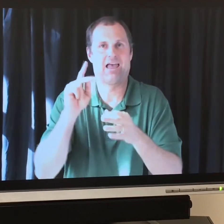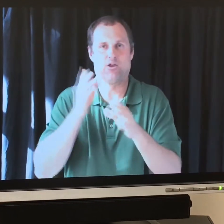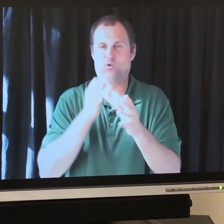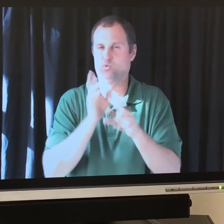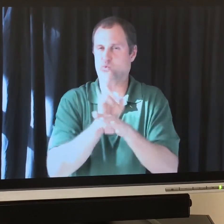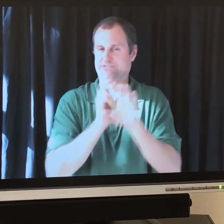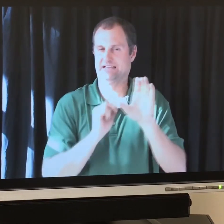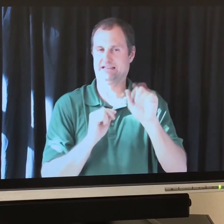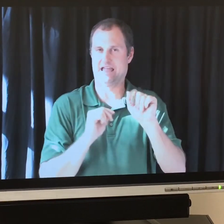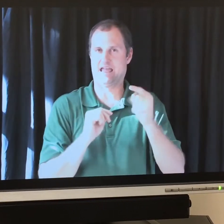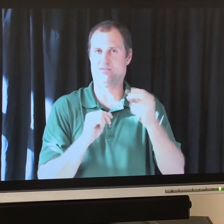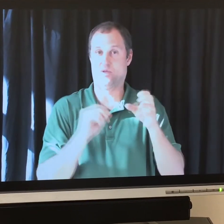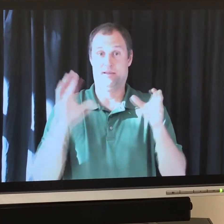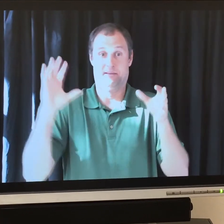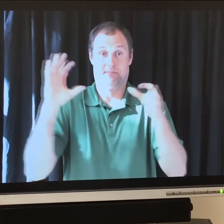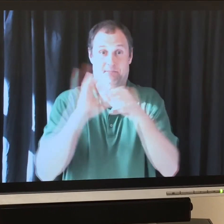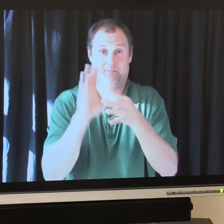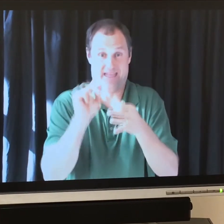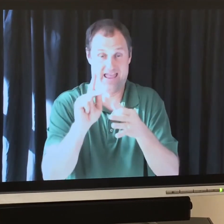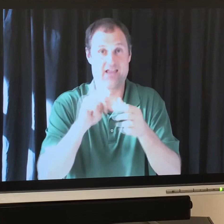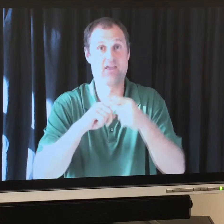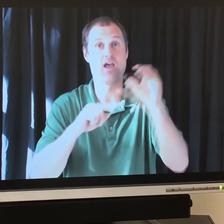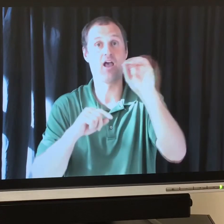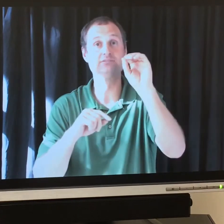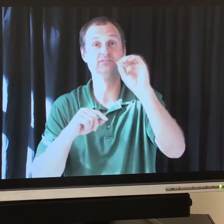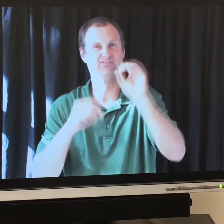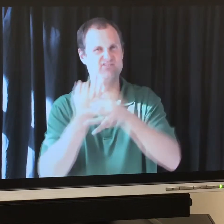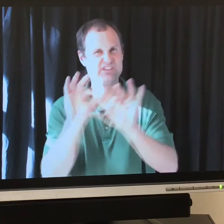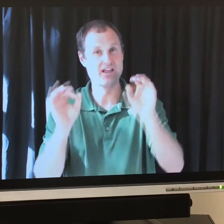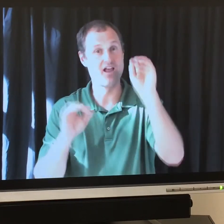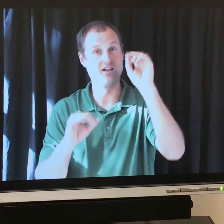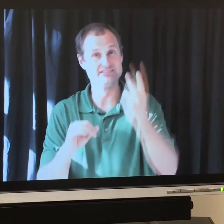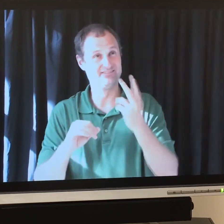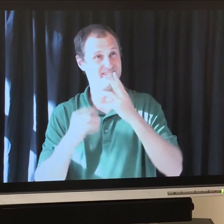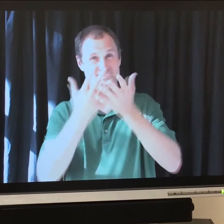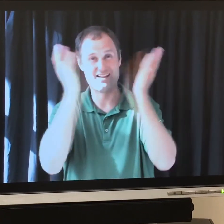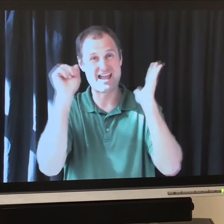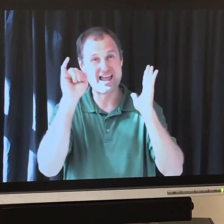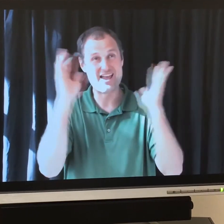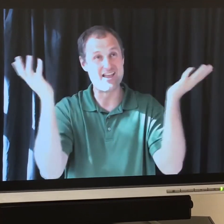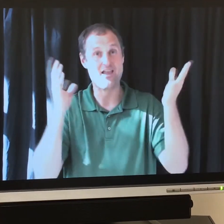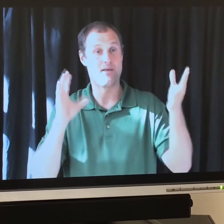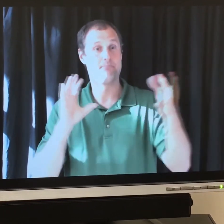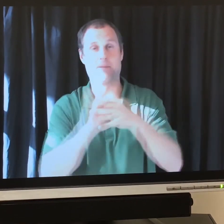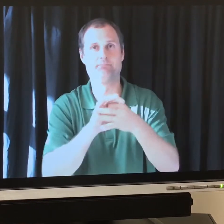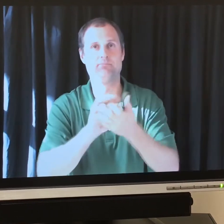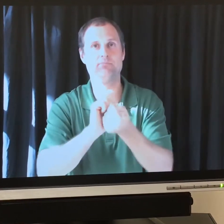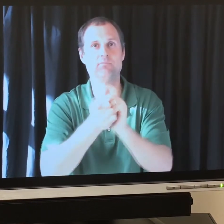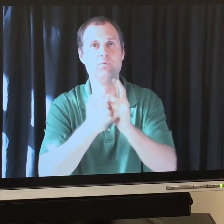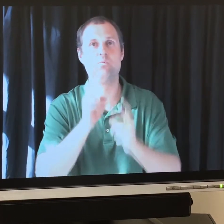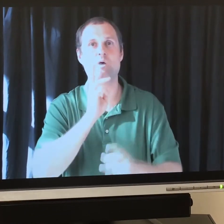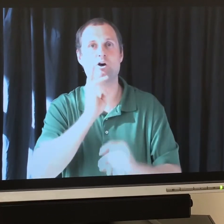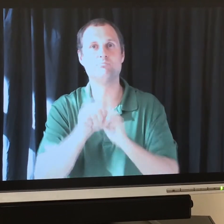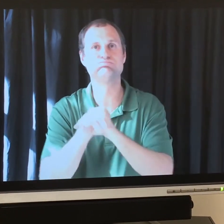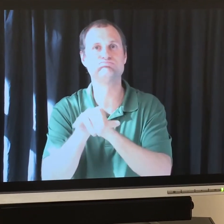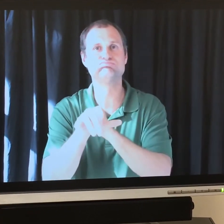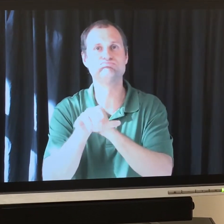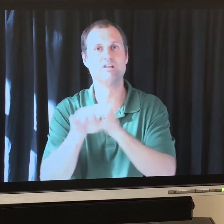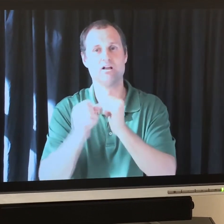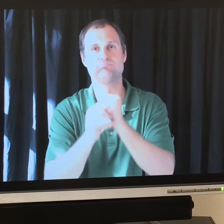And then they come back together on the other side with the cathode. It takes free oxygen from the environment and combines